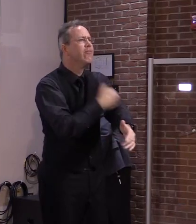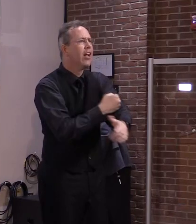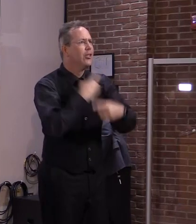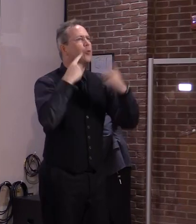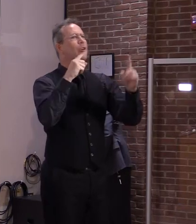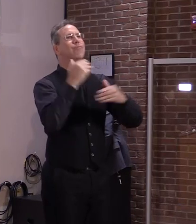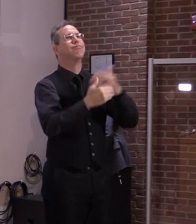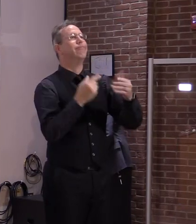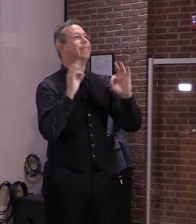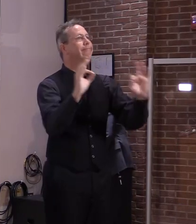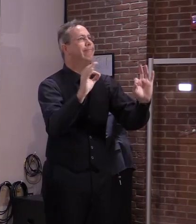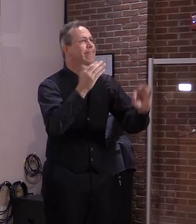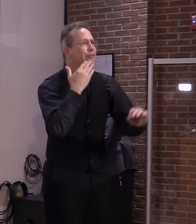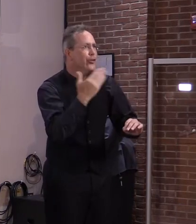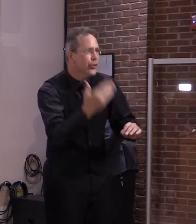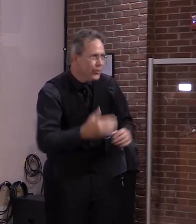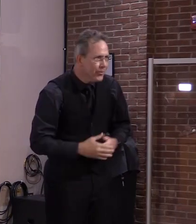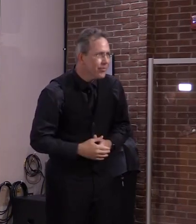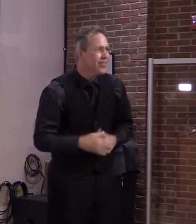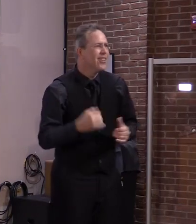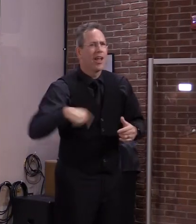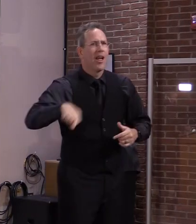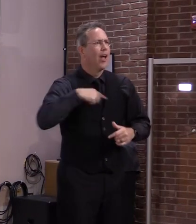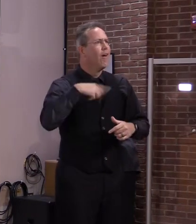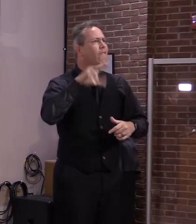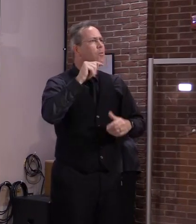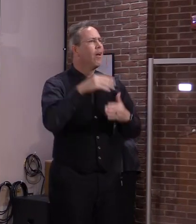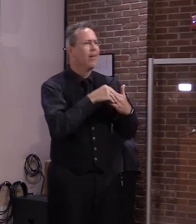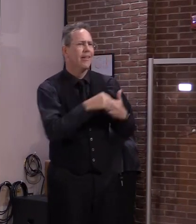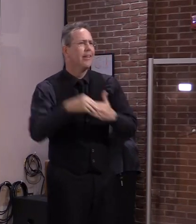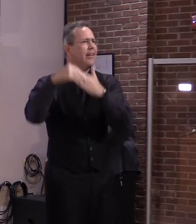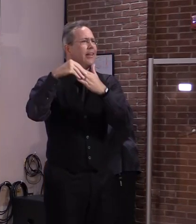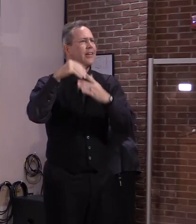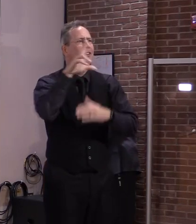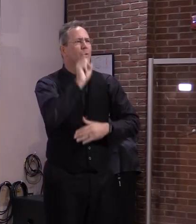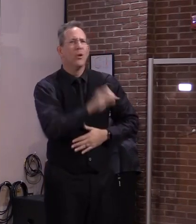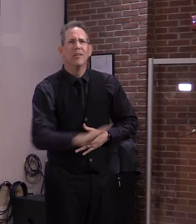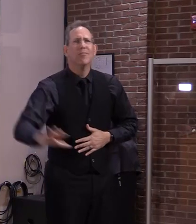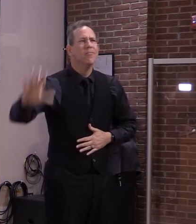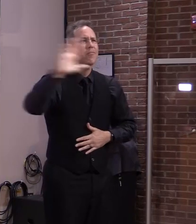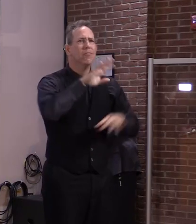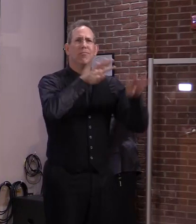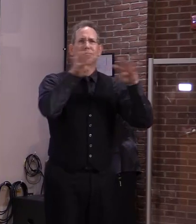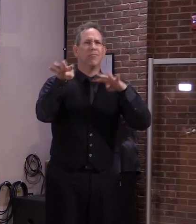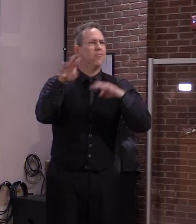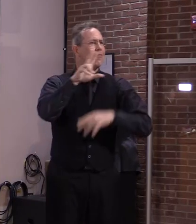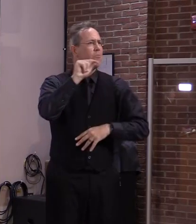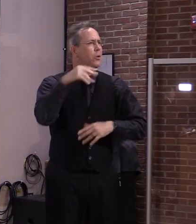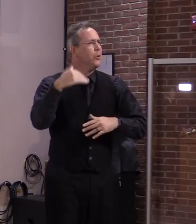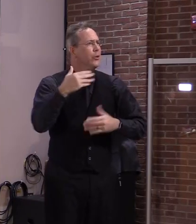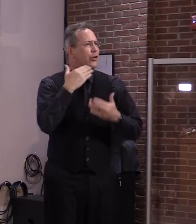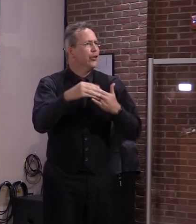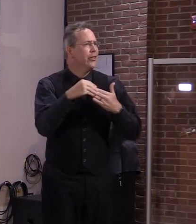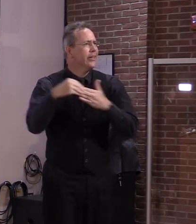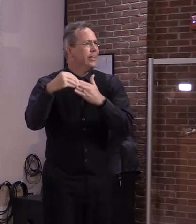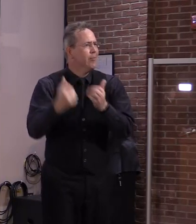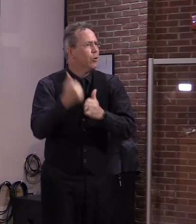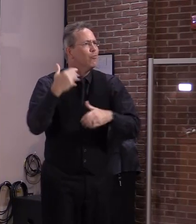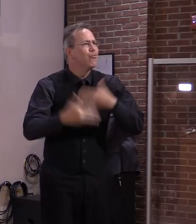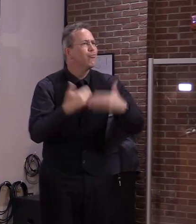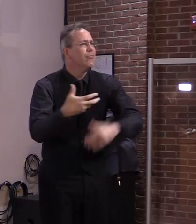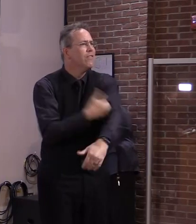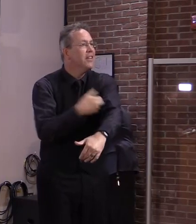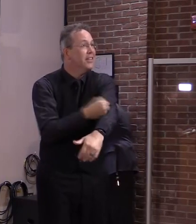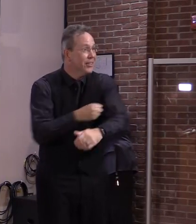the nation in vaccinations, which not only benefits us in the short term, but also for our recovery